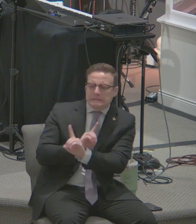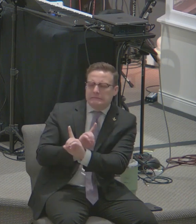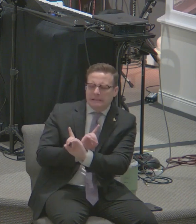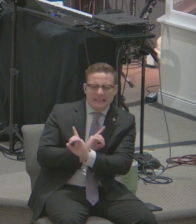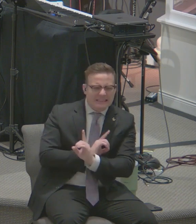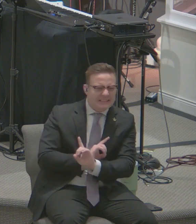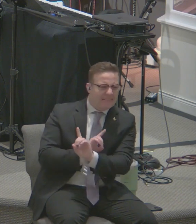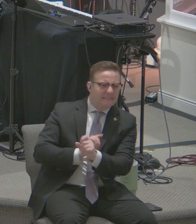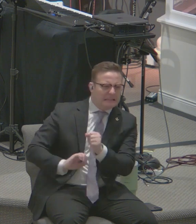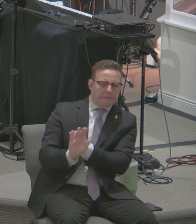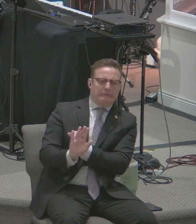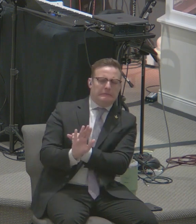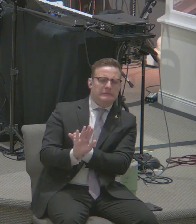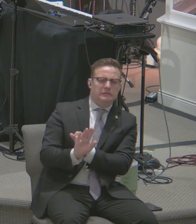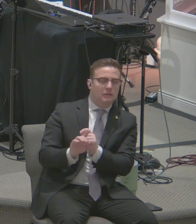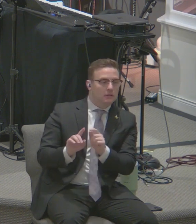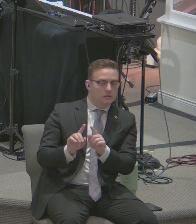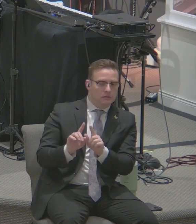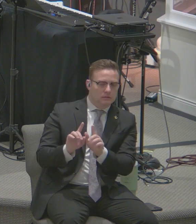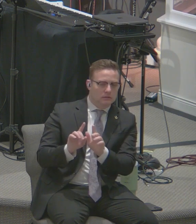Now it's exhibit B.